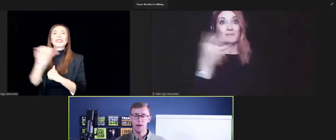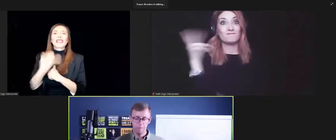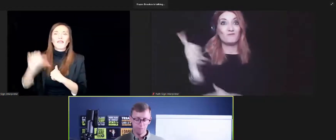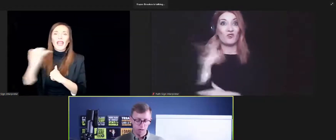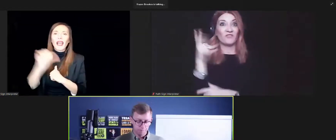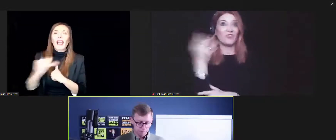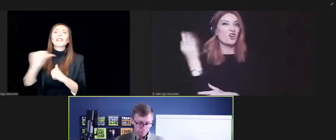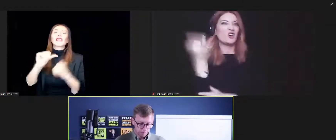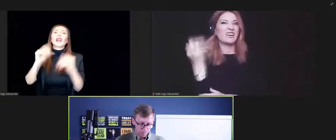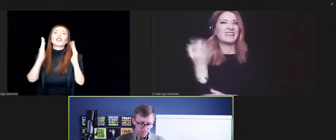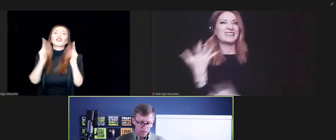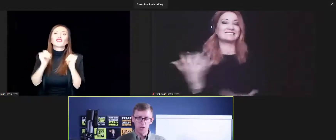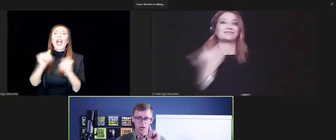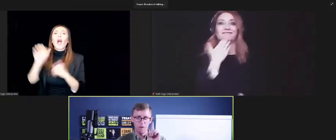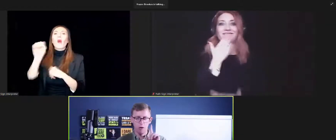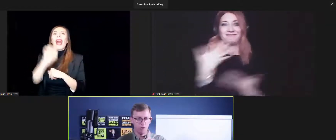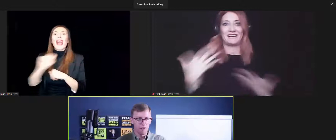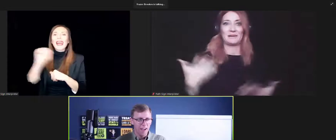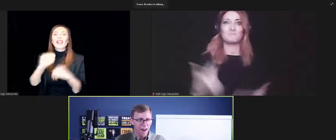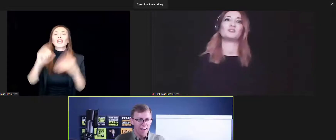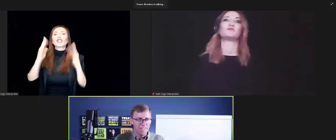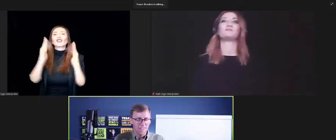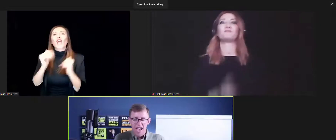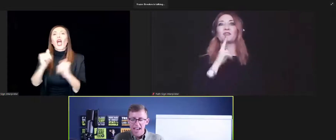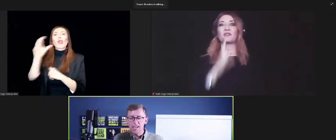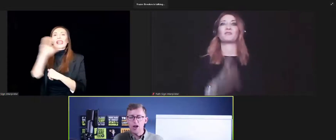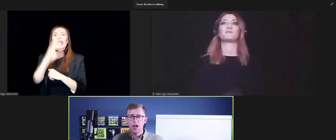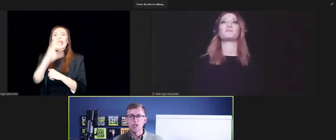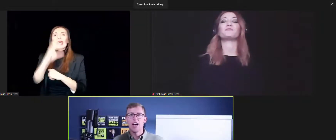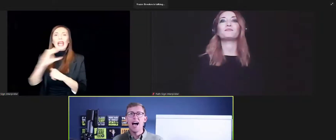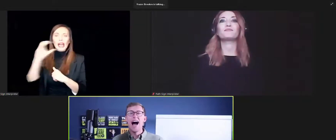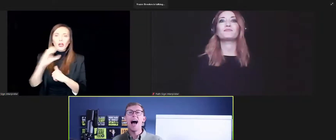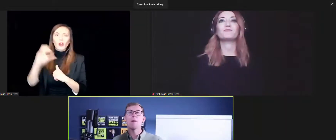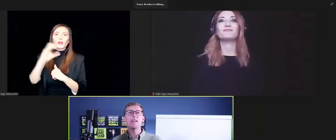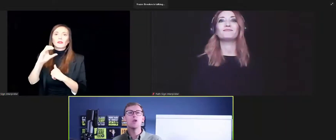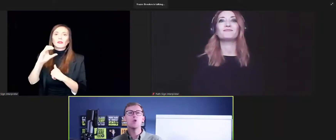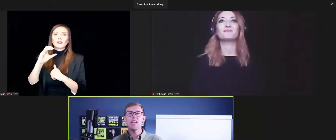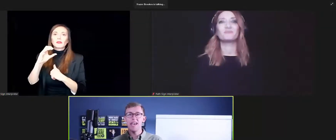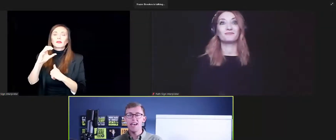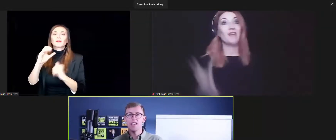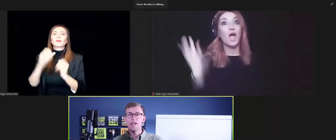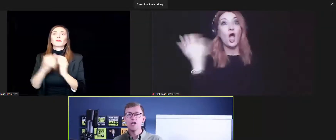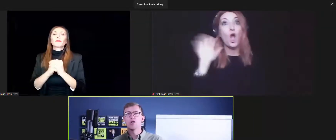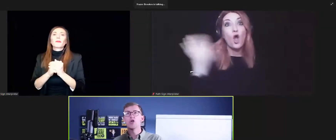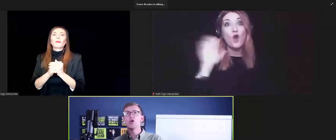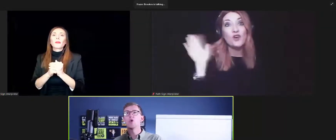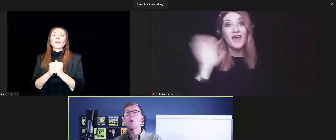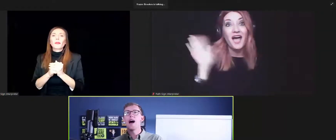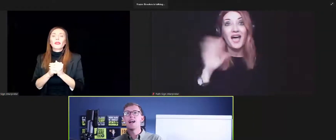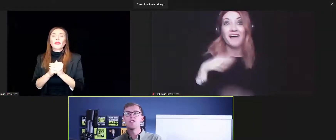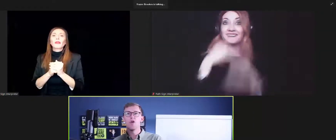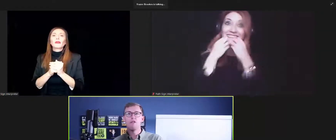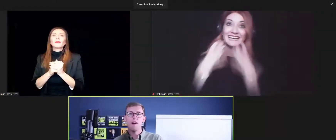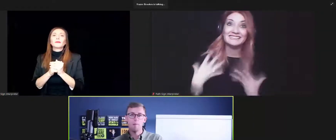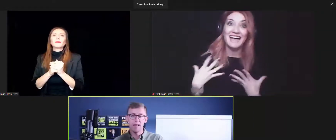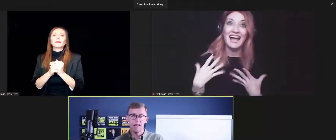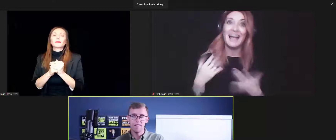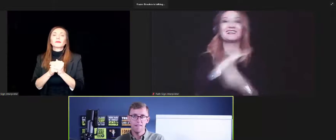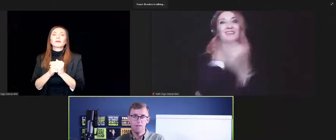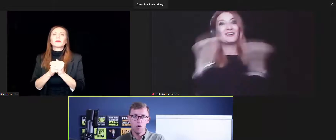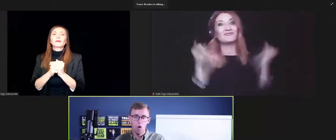Whatever. Obviously say it once. Okay. Hey, Carlos. Happy New Year to you and your